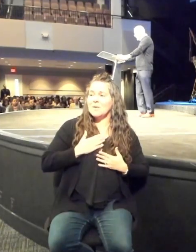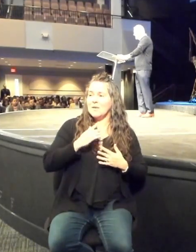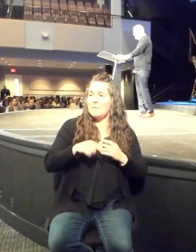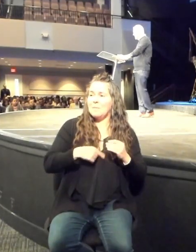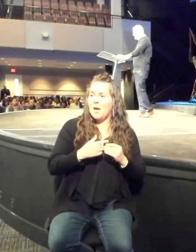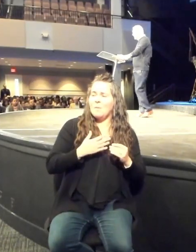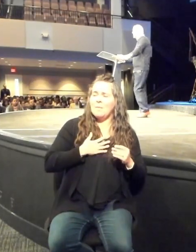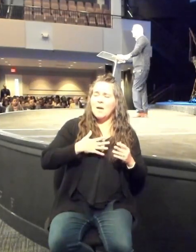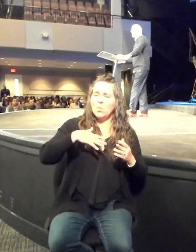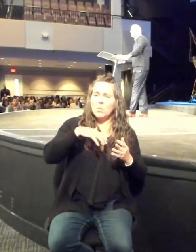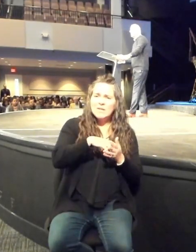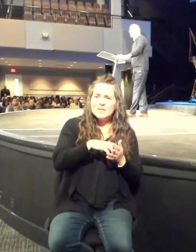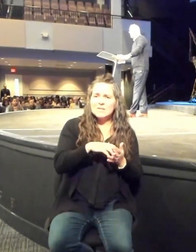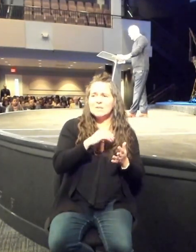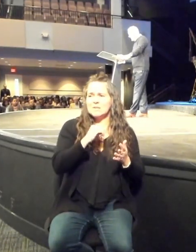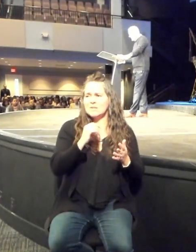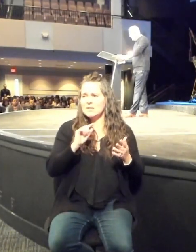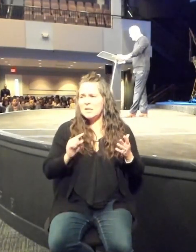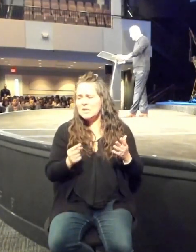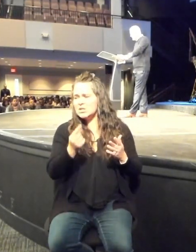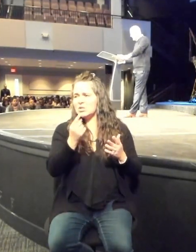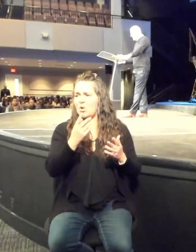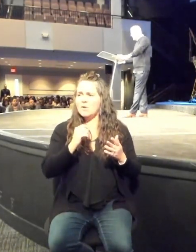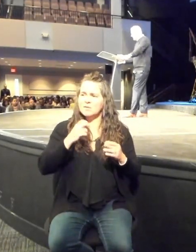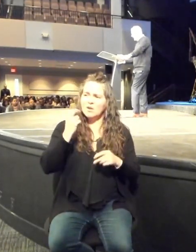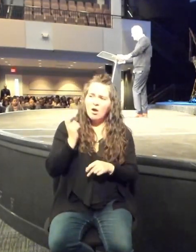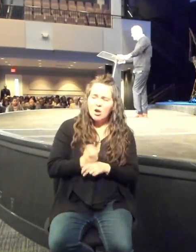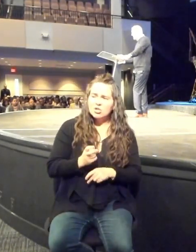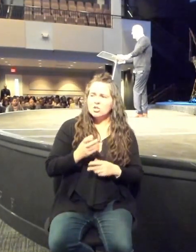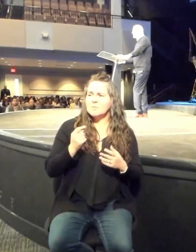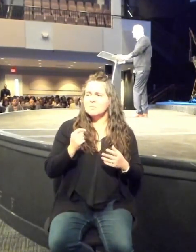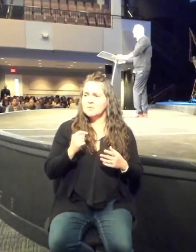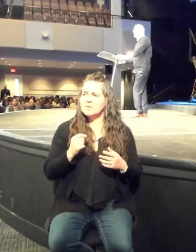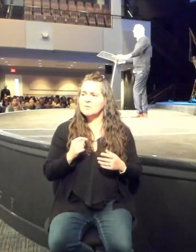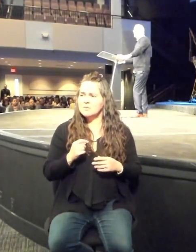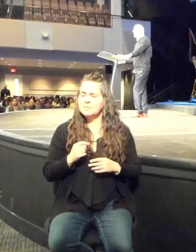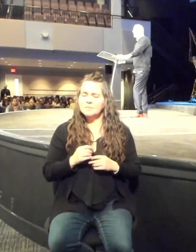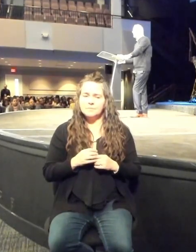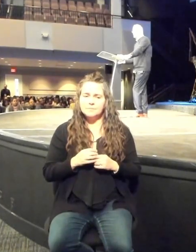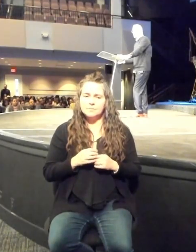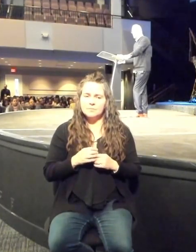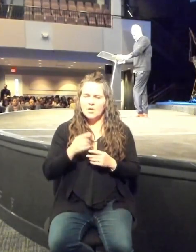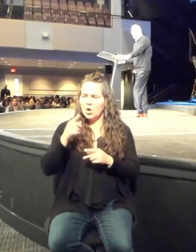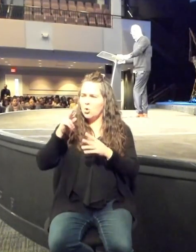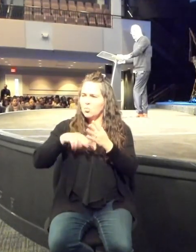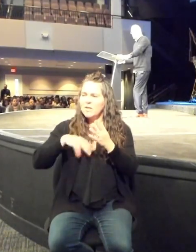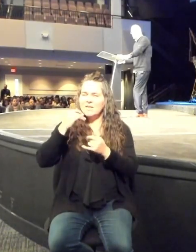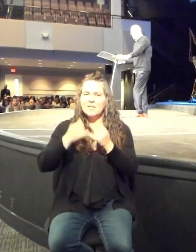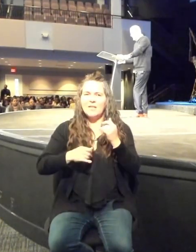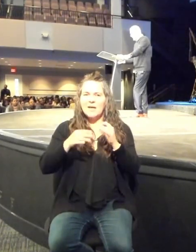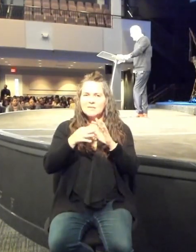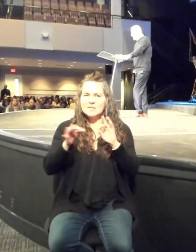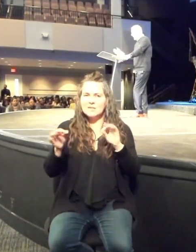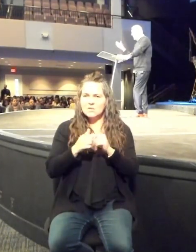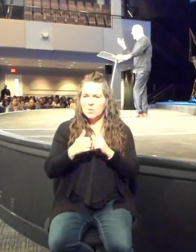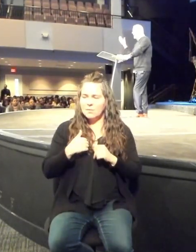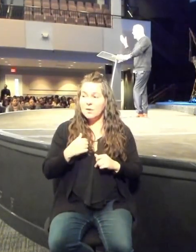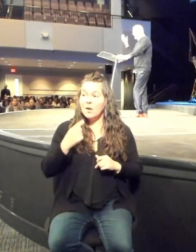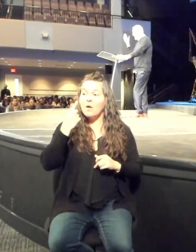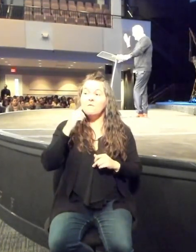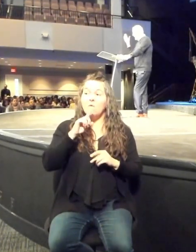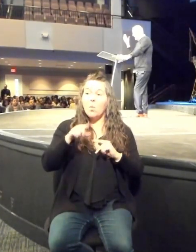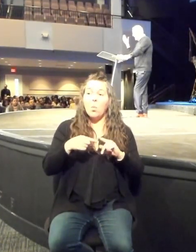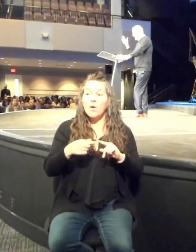and hardships and persecutions and difficulties. Read the last sentence with me together. And would you read it aloud and loudly? For